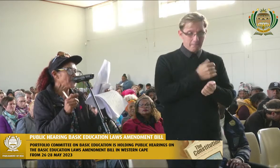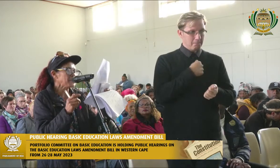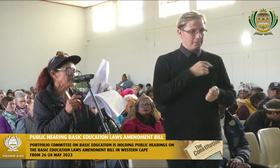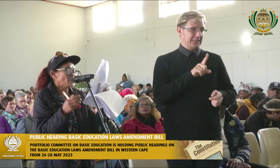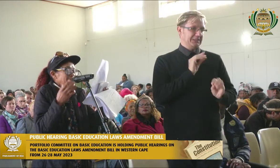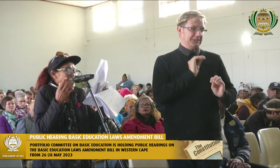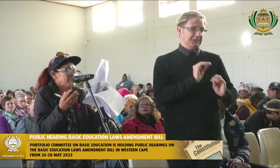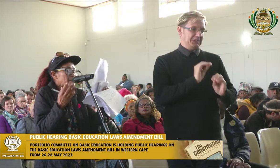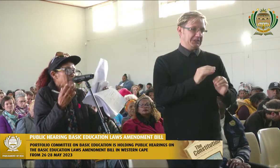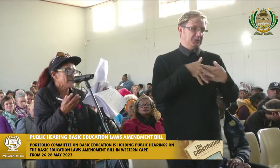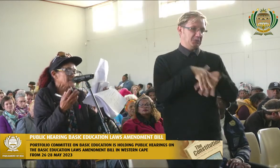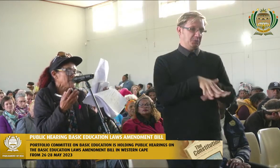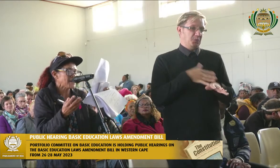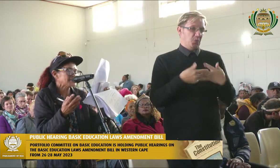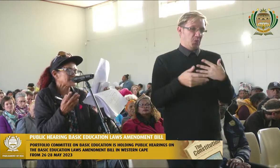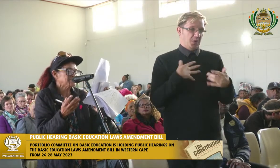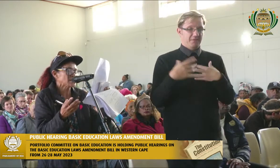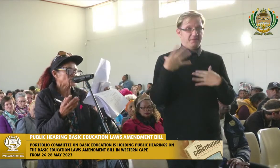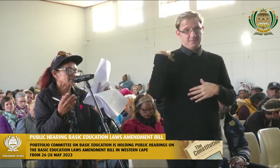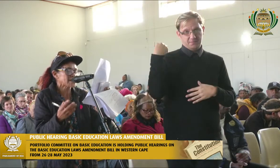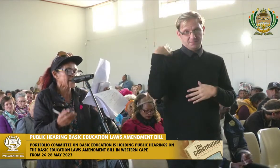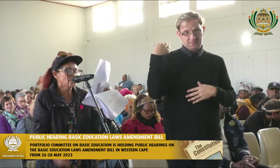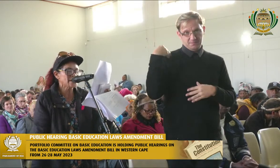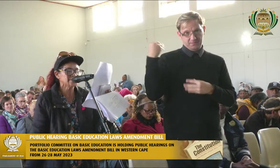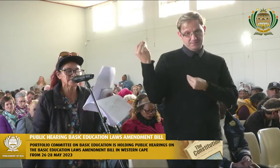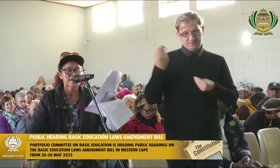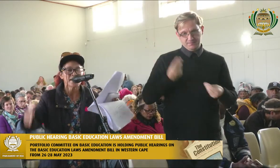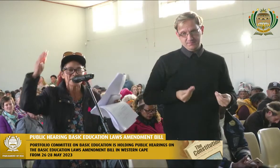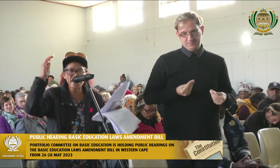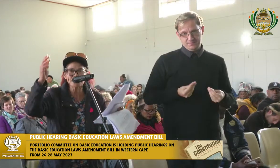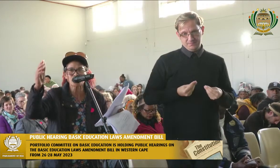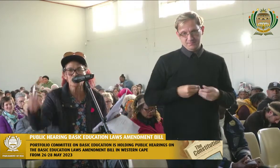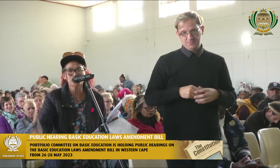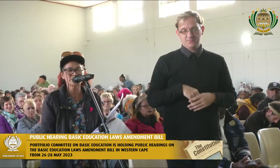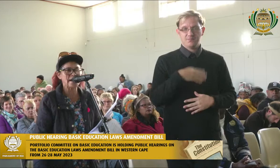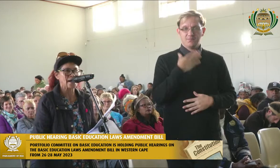and implement whatever the minister Your time is up, ma'am.